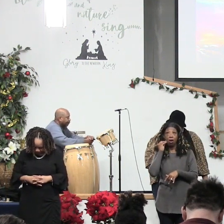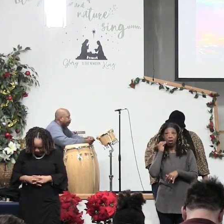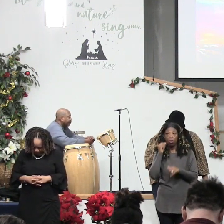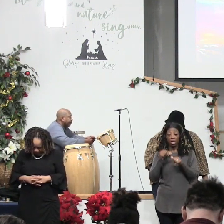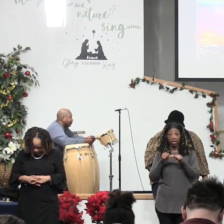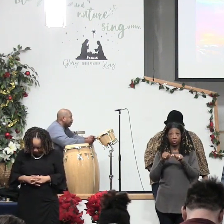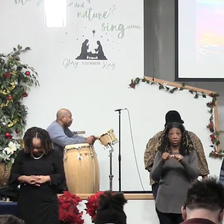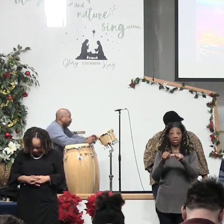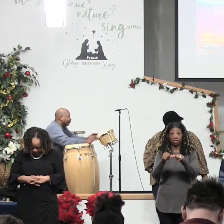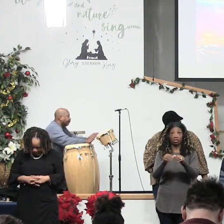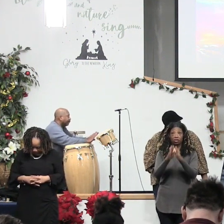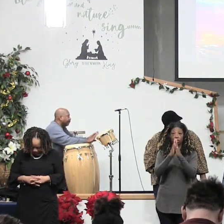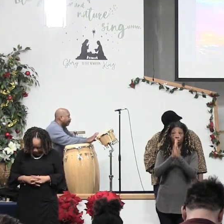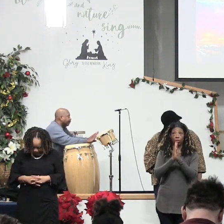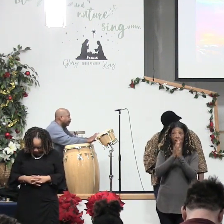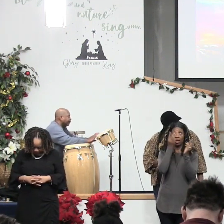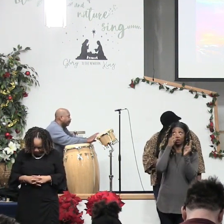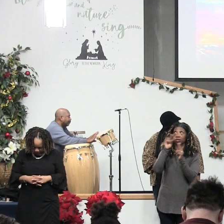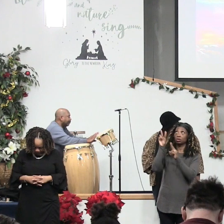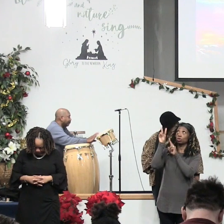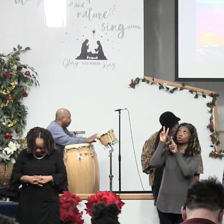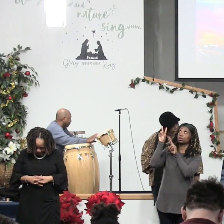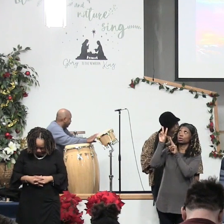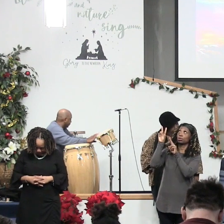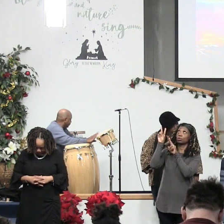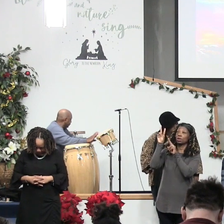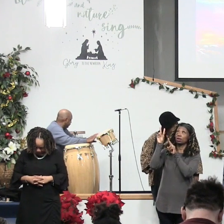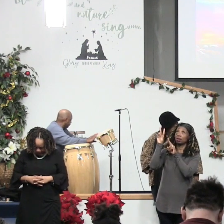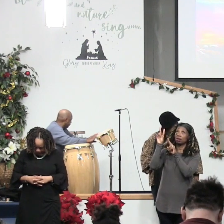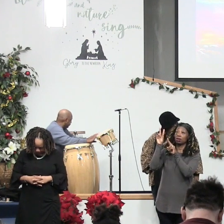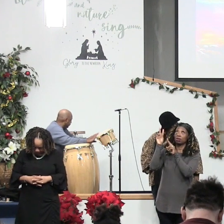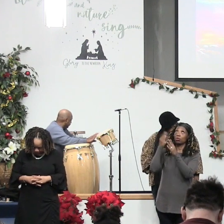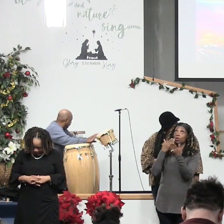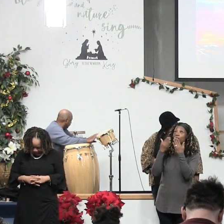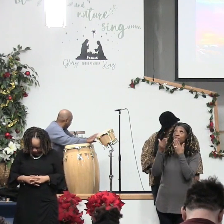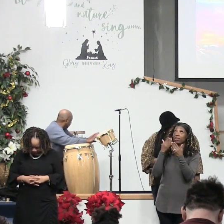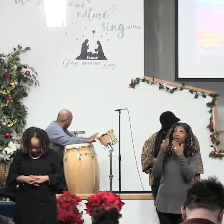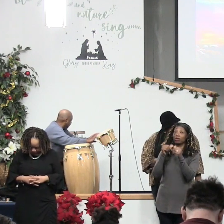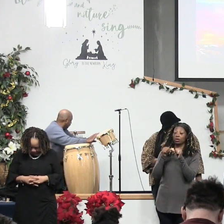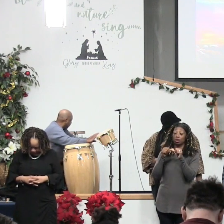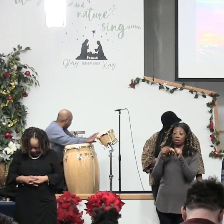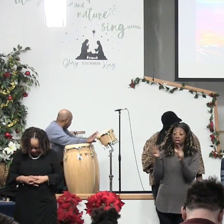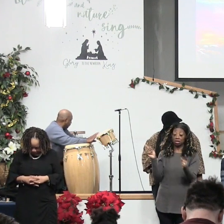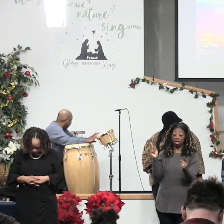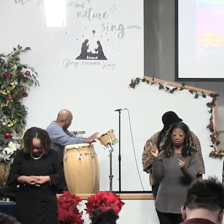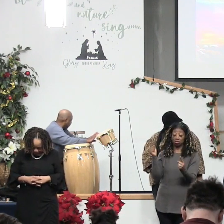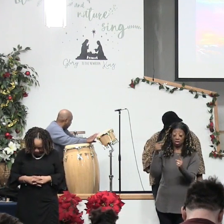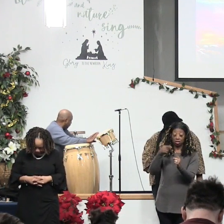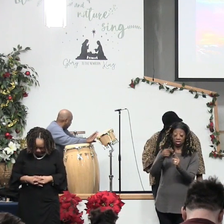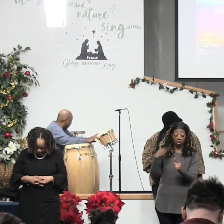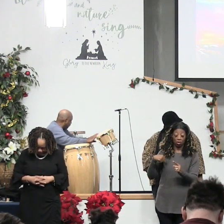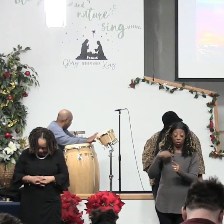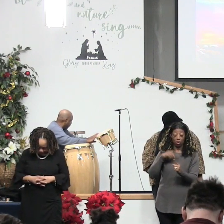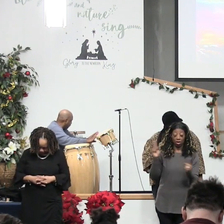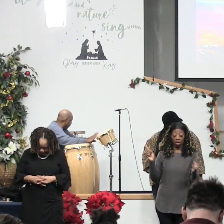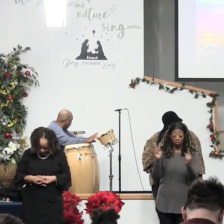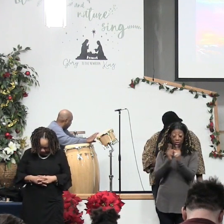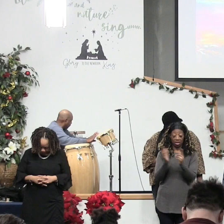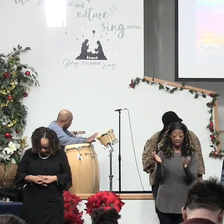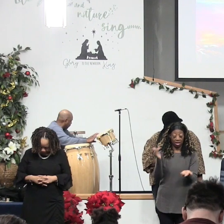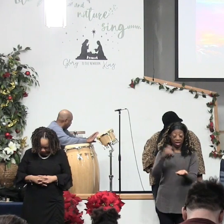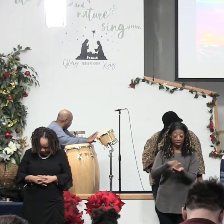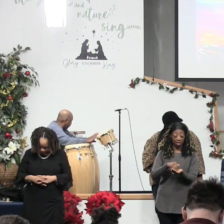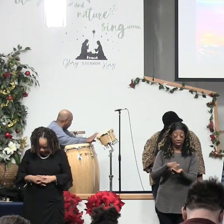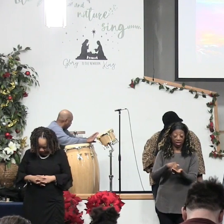to pray and look towards you, my Heavenly Father, we just ask until we meet again that you go with us and guide us with a